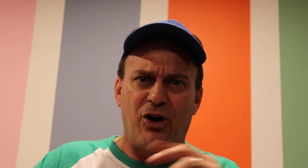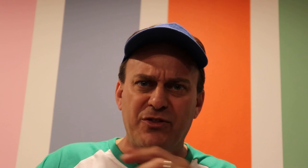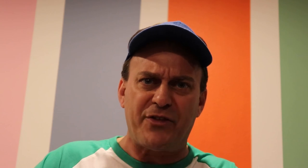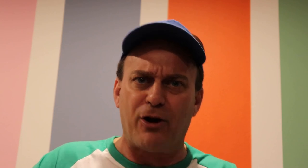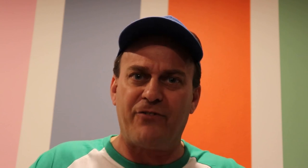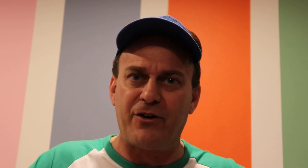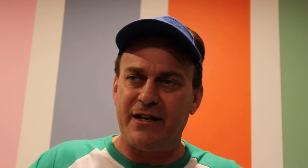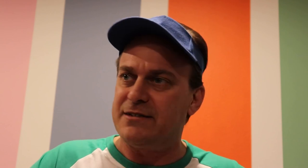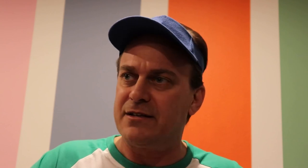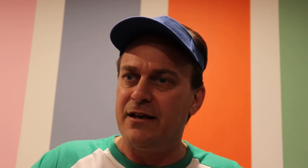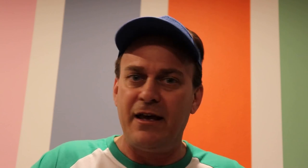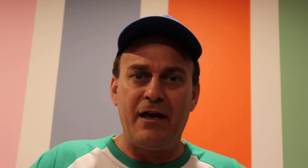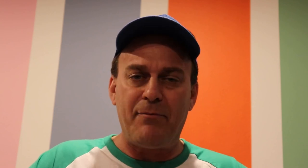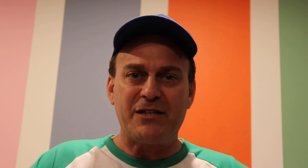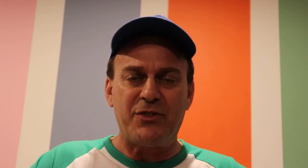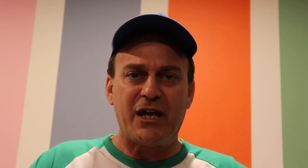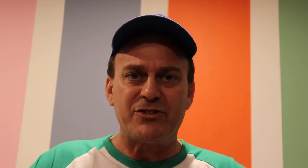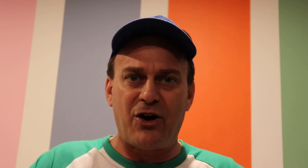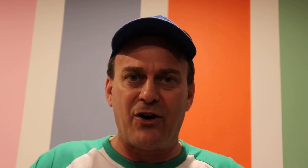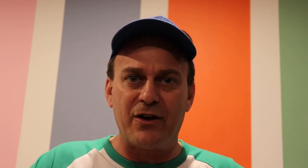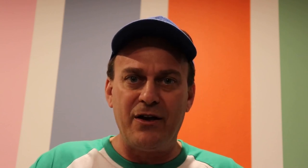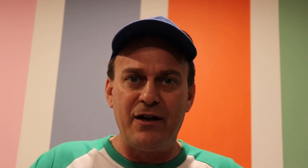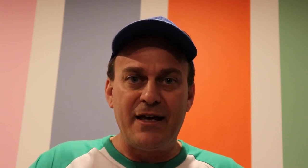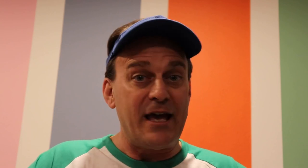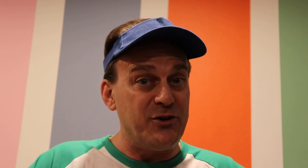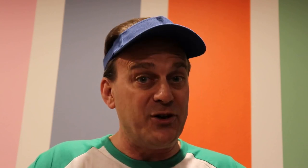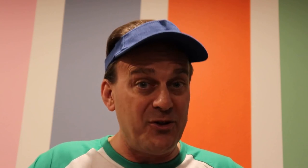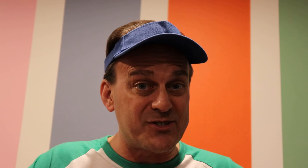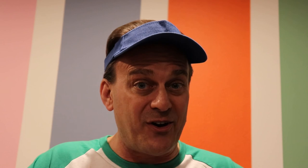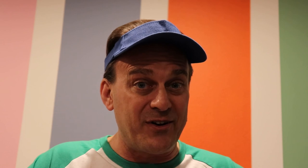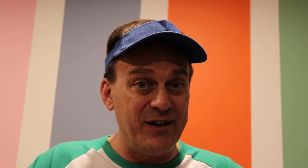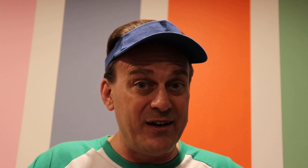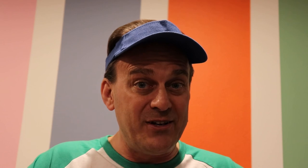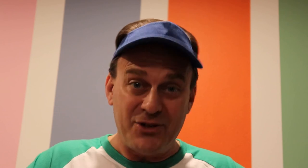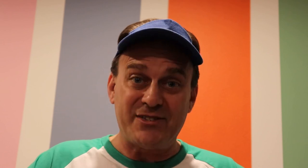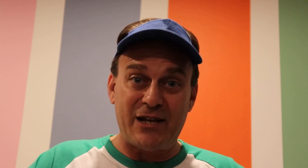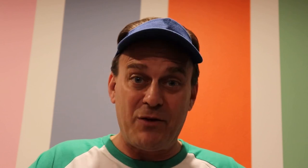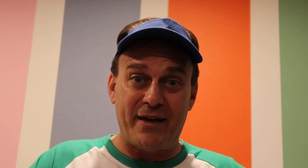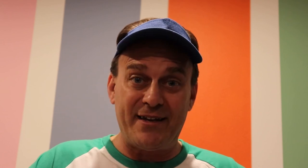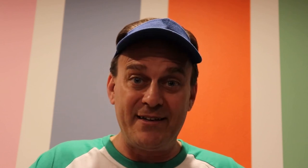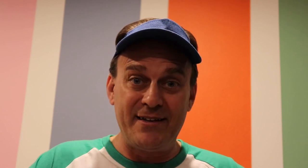that the aardvark eats, it makes me think of a song. If you know the song, you can sing with me.